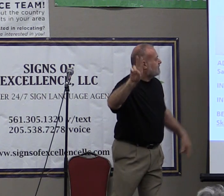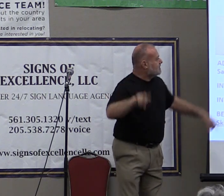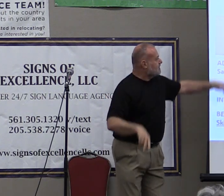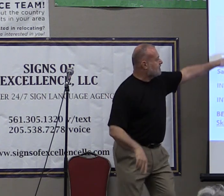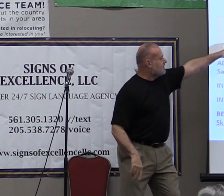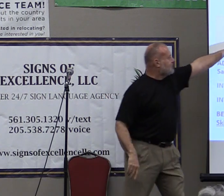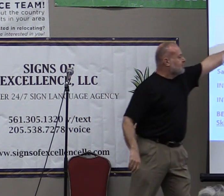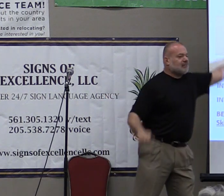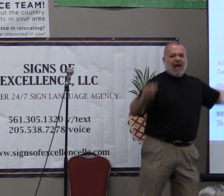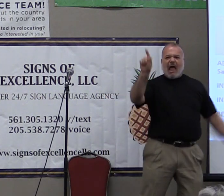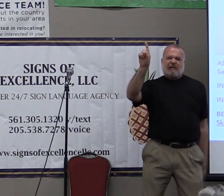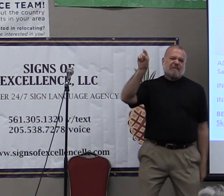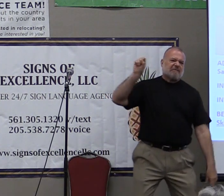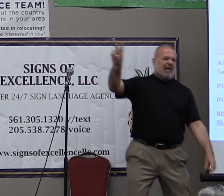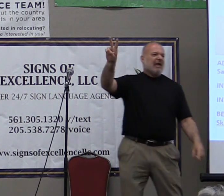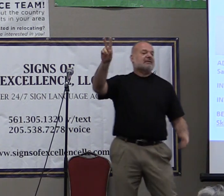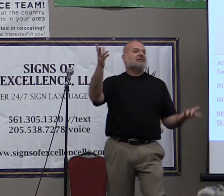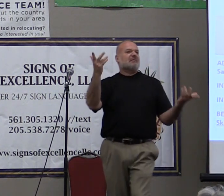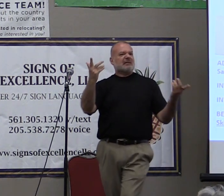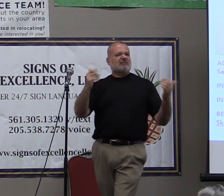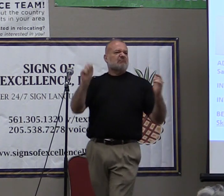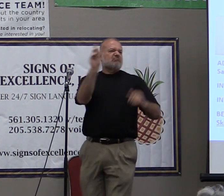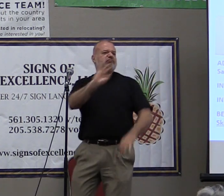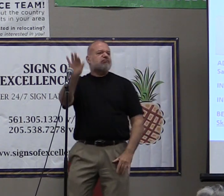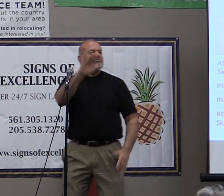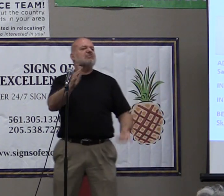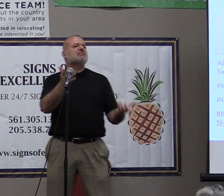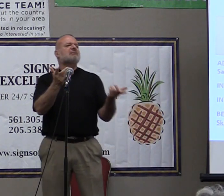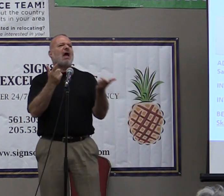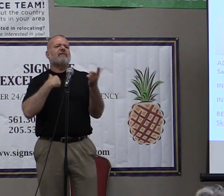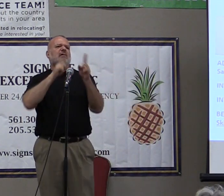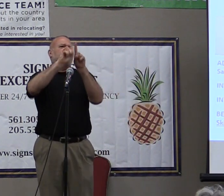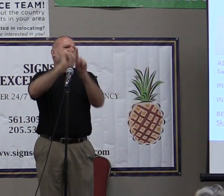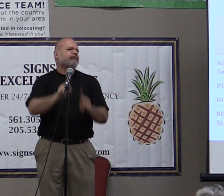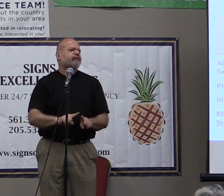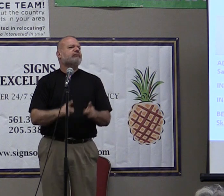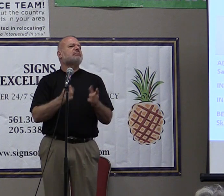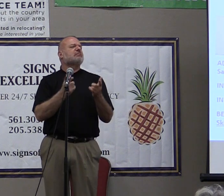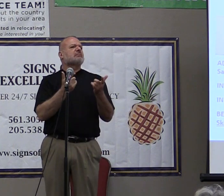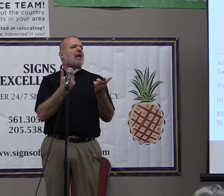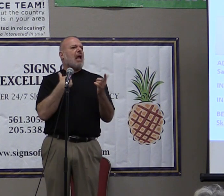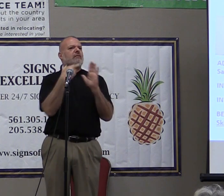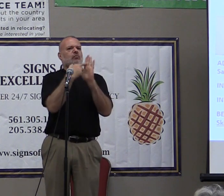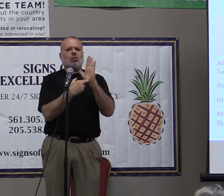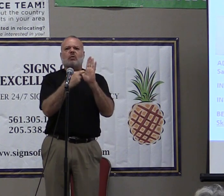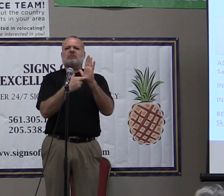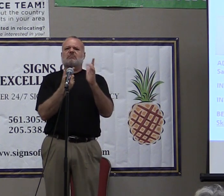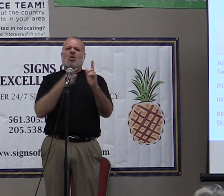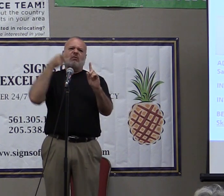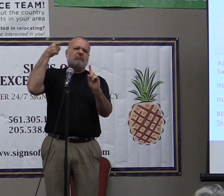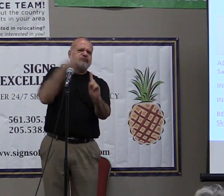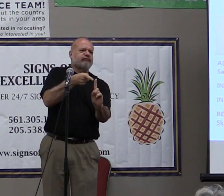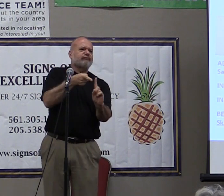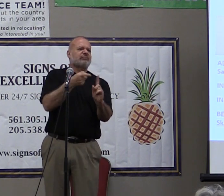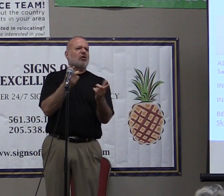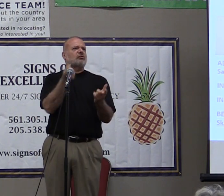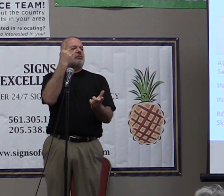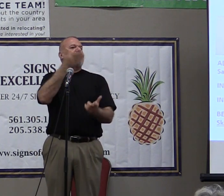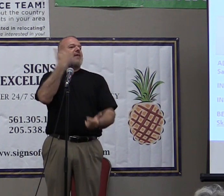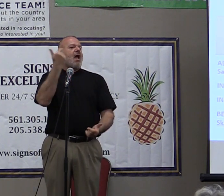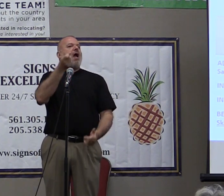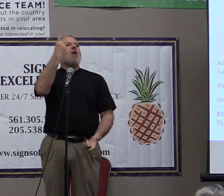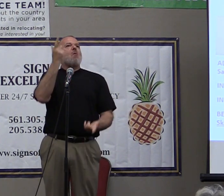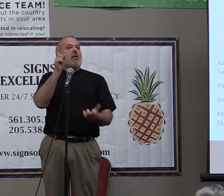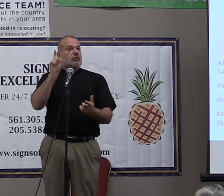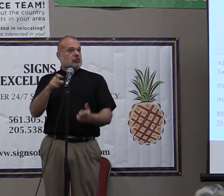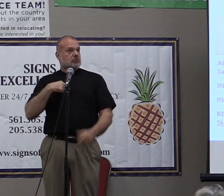well. And we also had an advanced finger spelling. We have all kinds of rules that